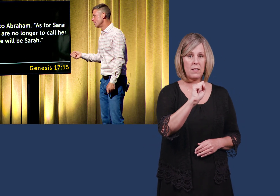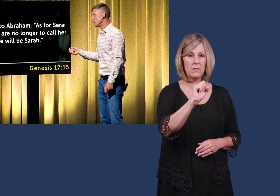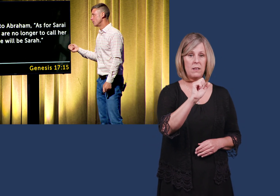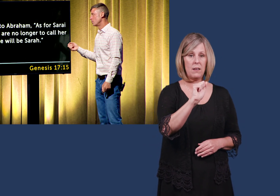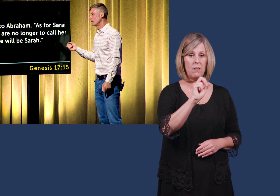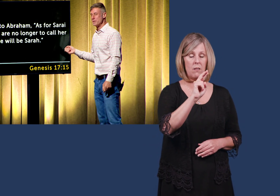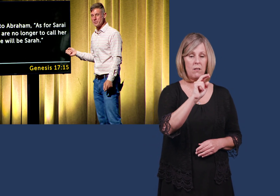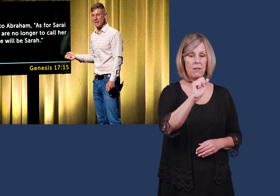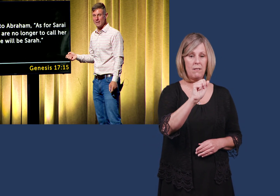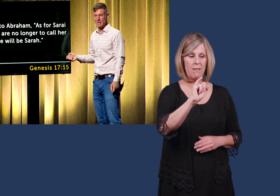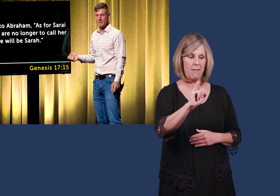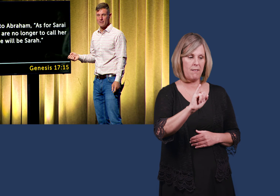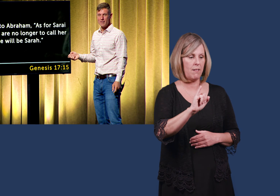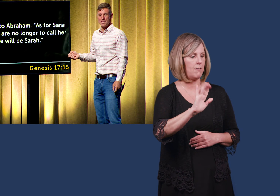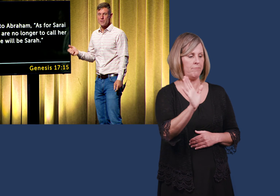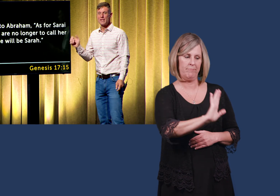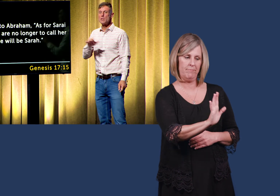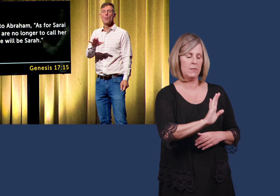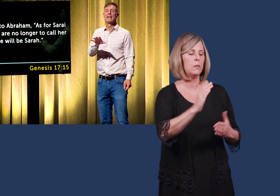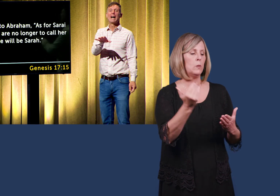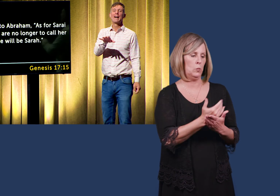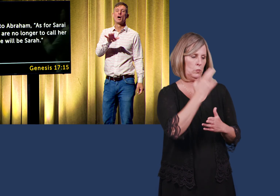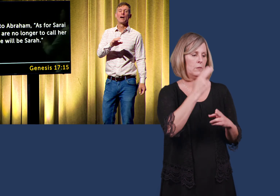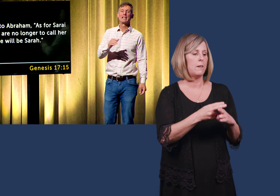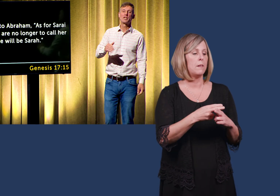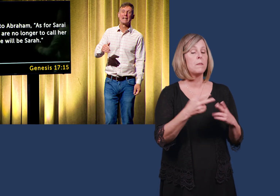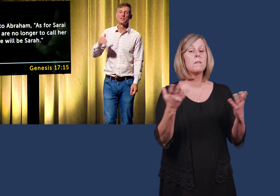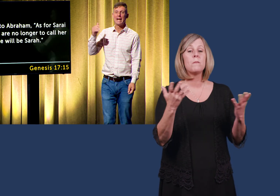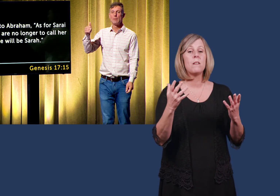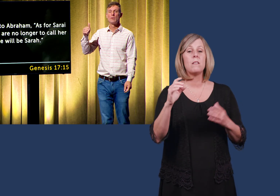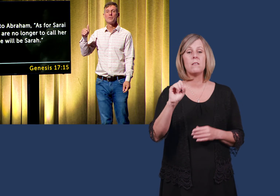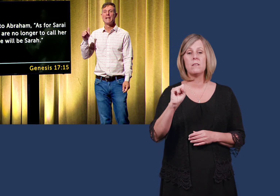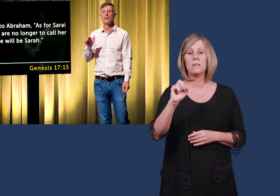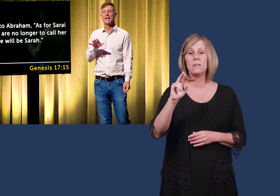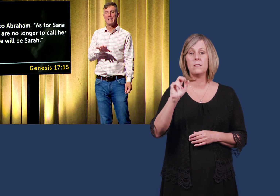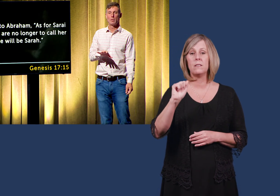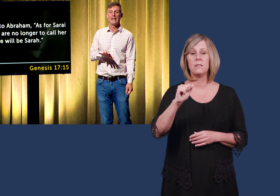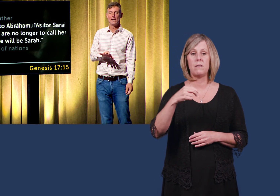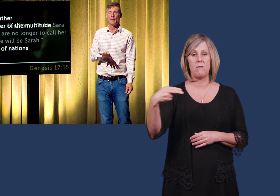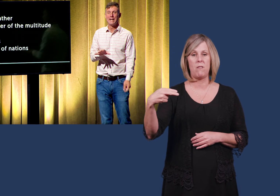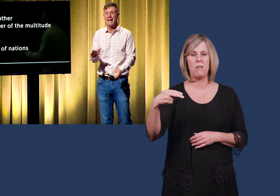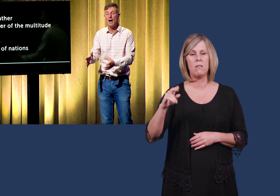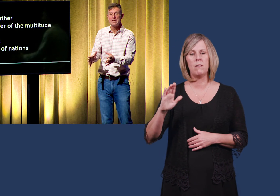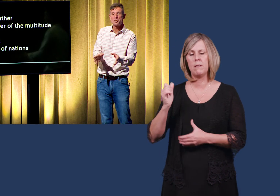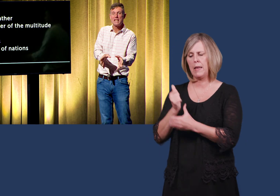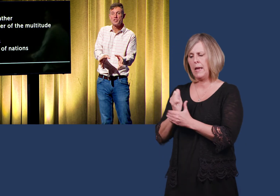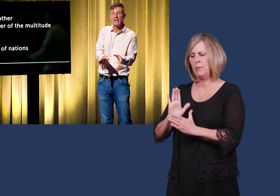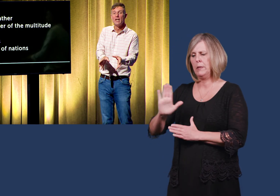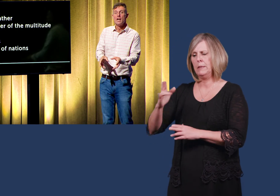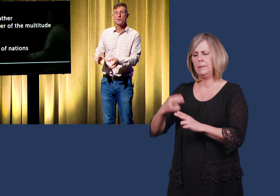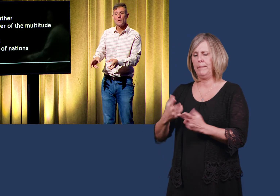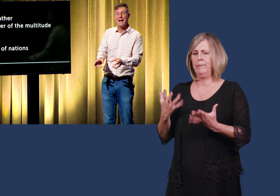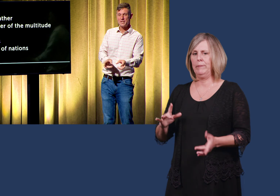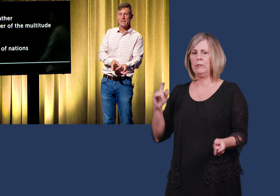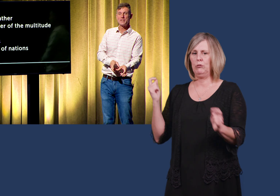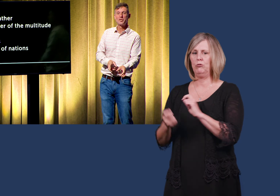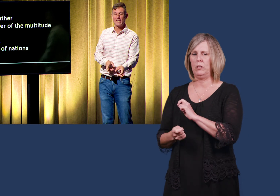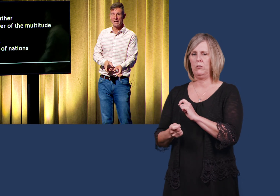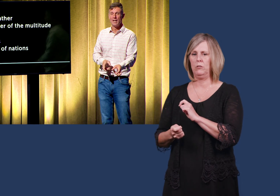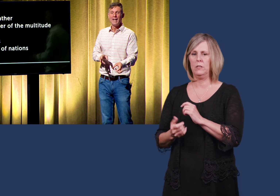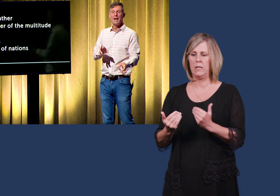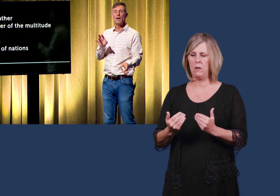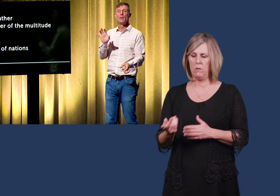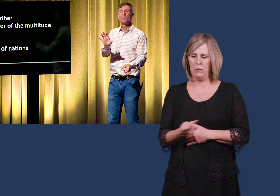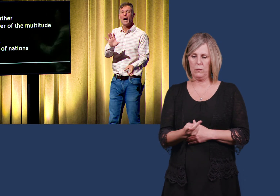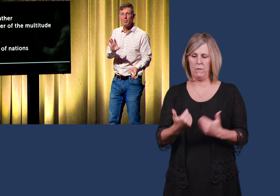name will be Sarah." So at this point, God had already changed Abram's name to Abraham, and now he's changing Sarai's name to